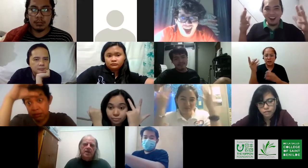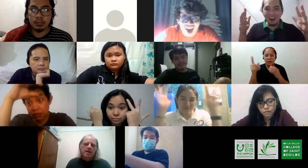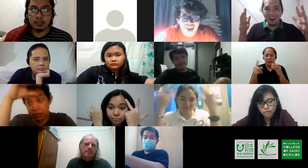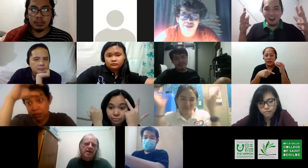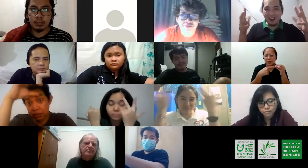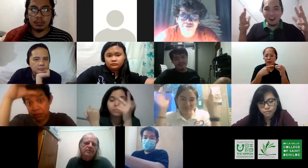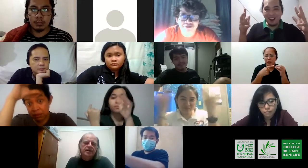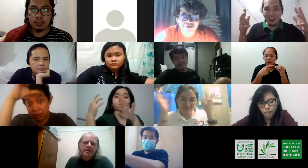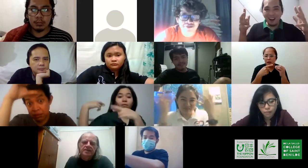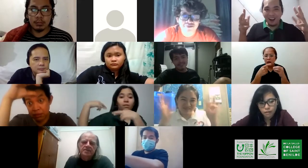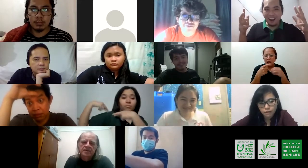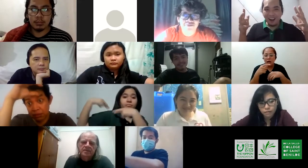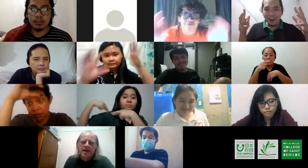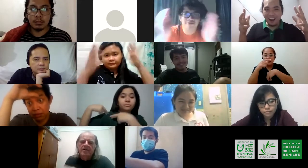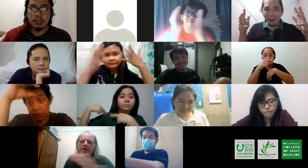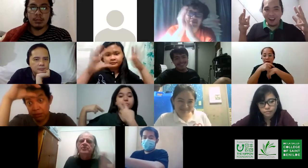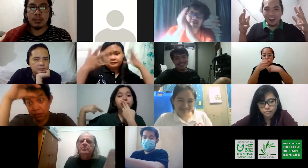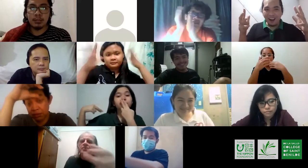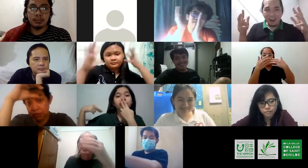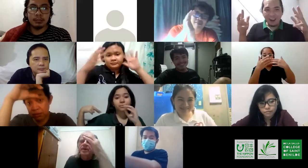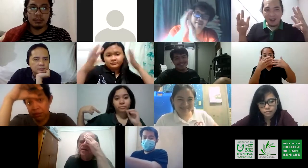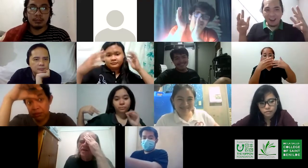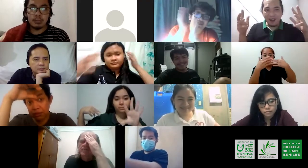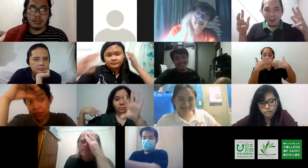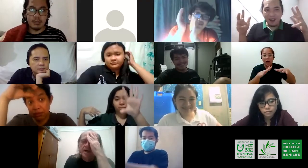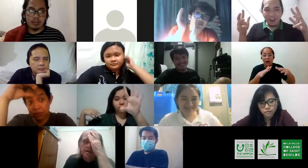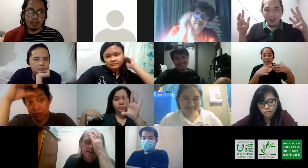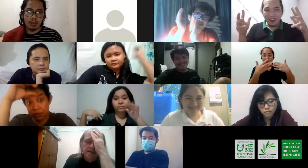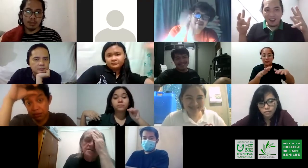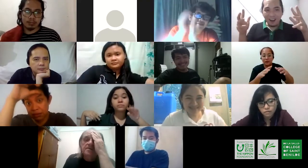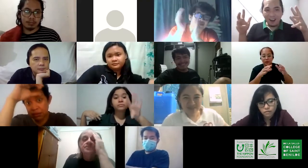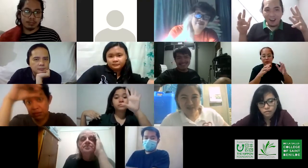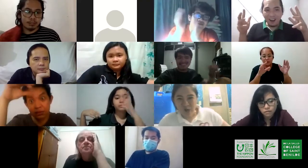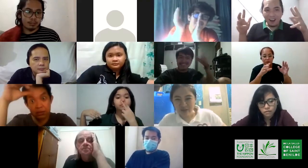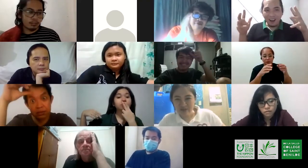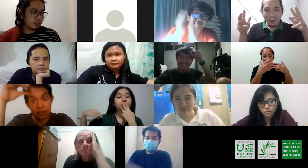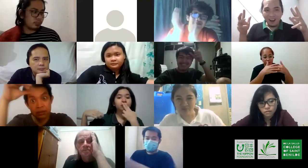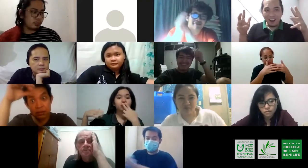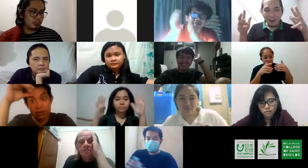time after the test, after the period covered by the test.